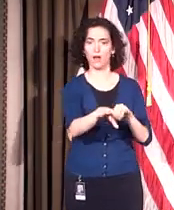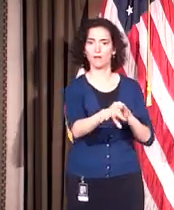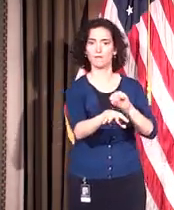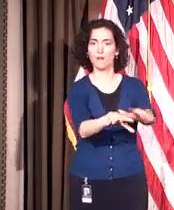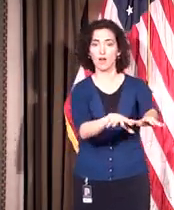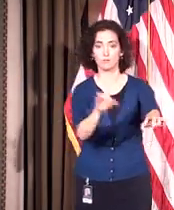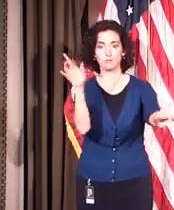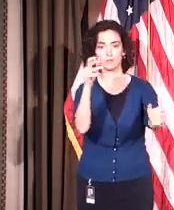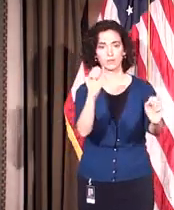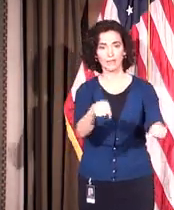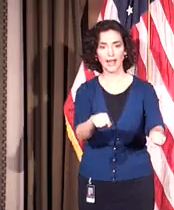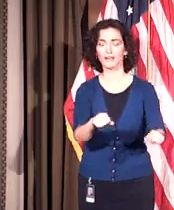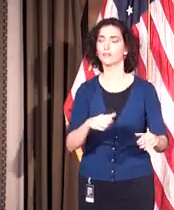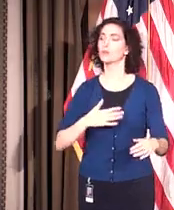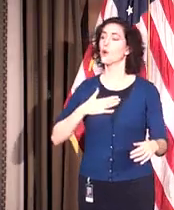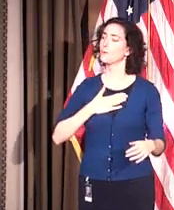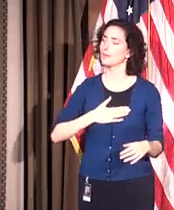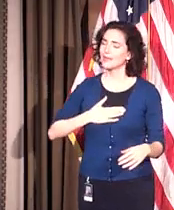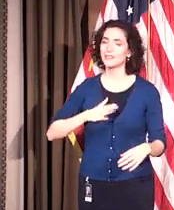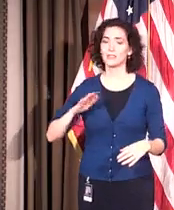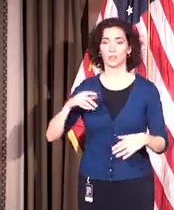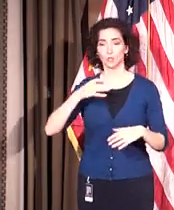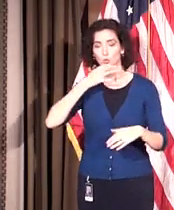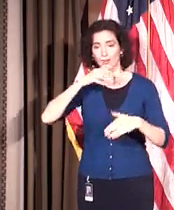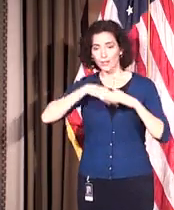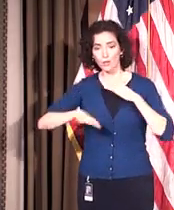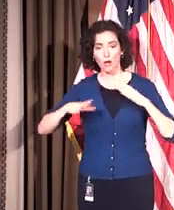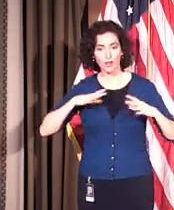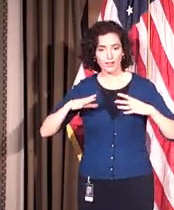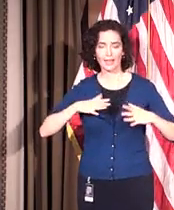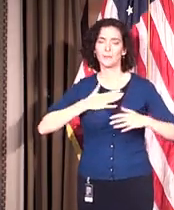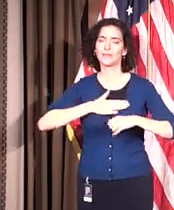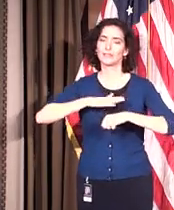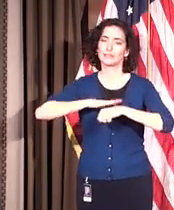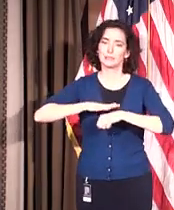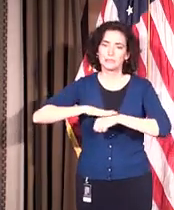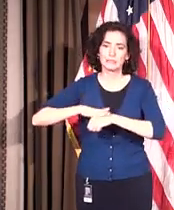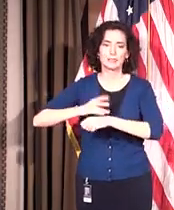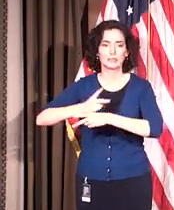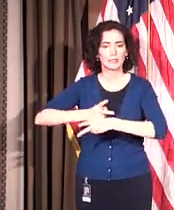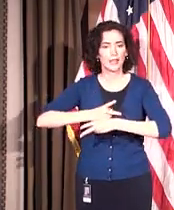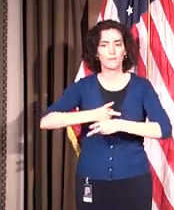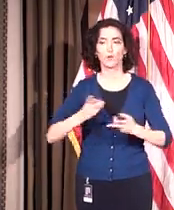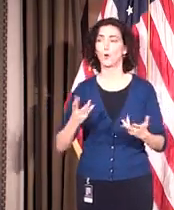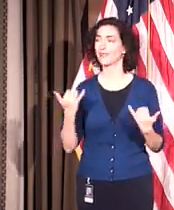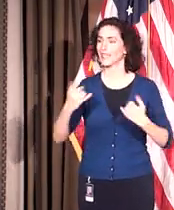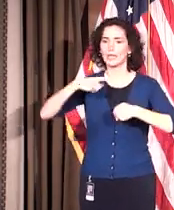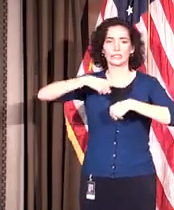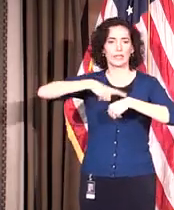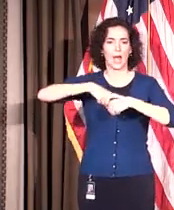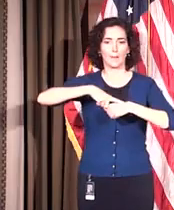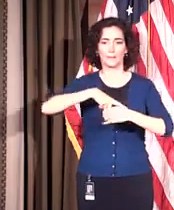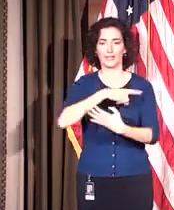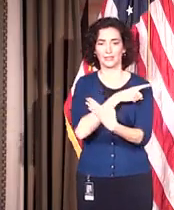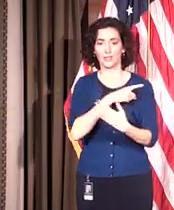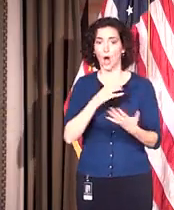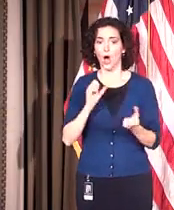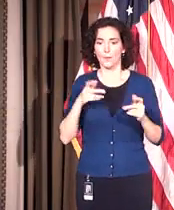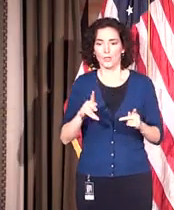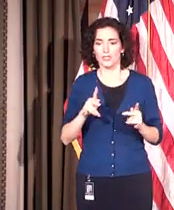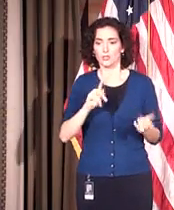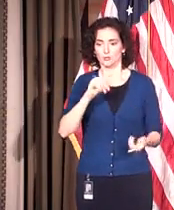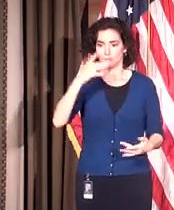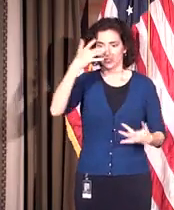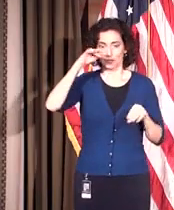careful going into the holidays. And remember, we really do have a window of opportunity now, but the time's running out on that